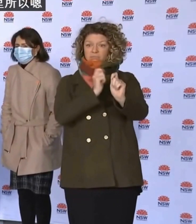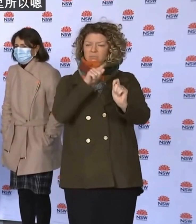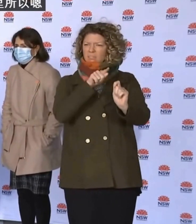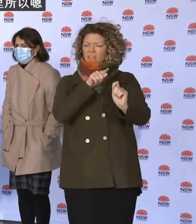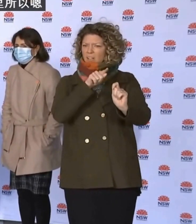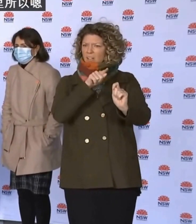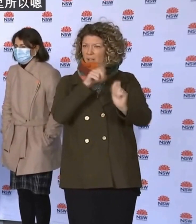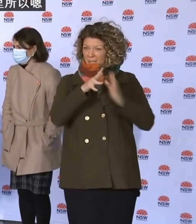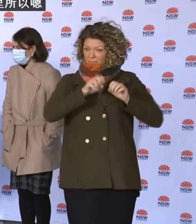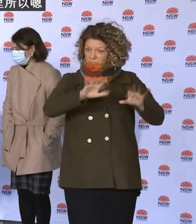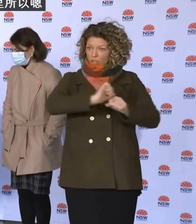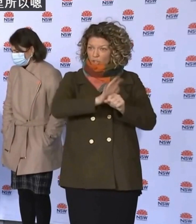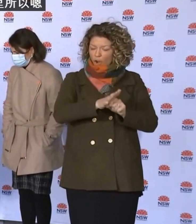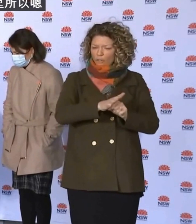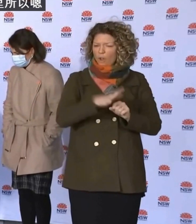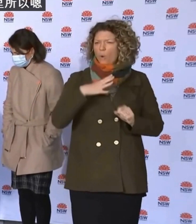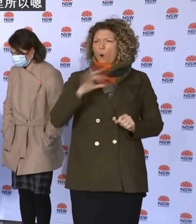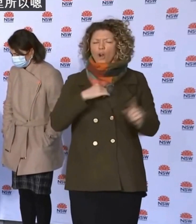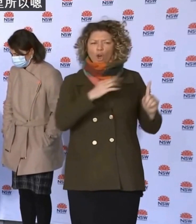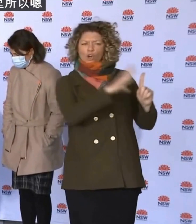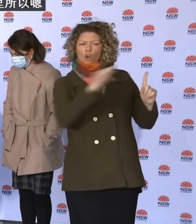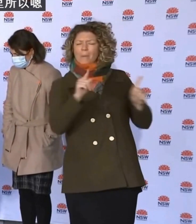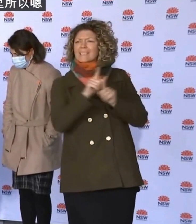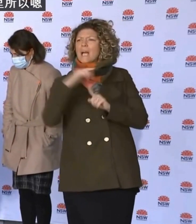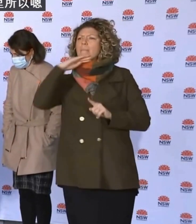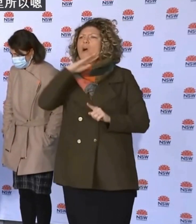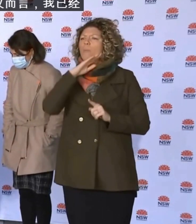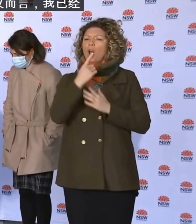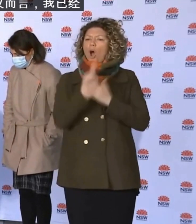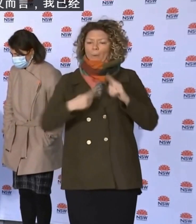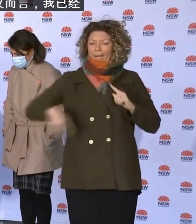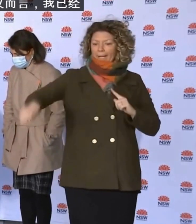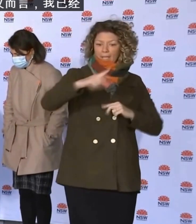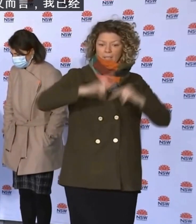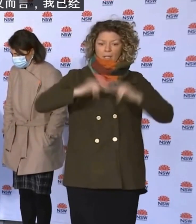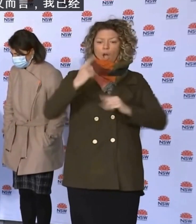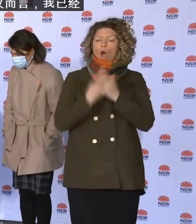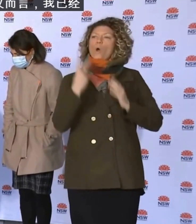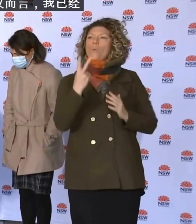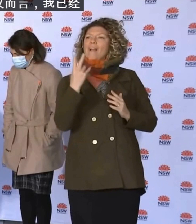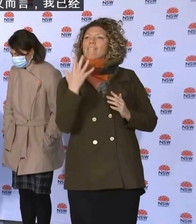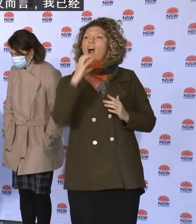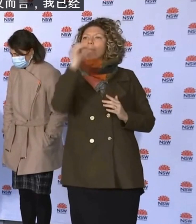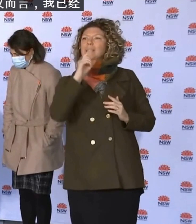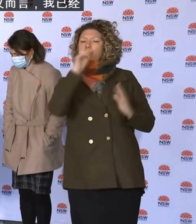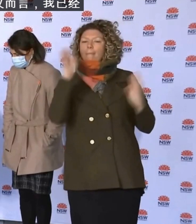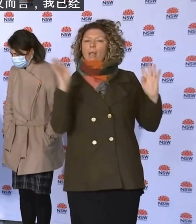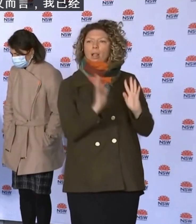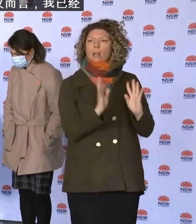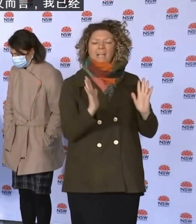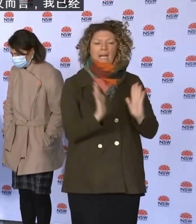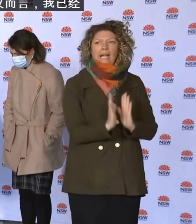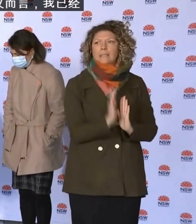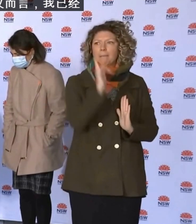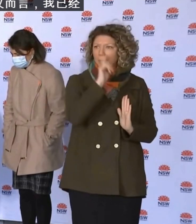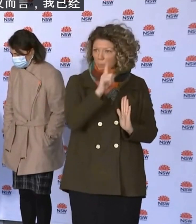sites allowed to open, is that a chance of coming in here? So the issue is, I am clear that